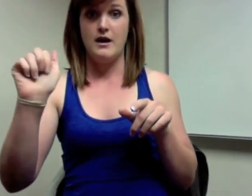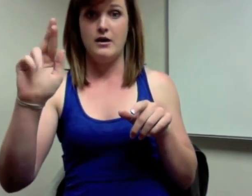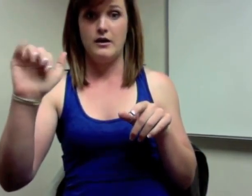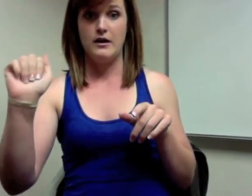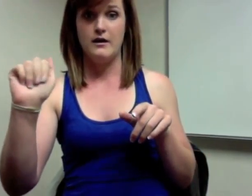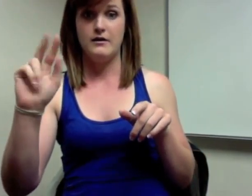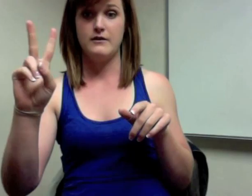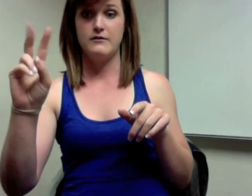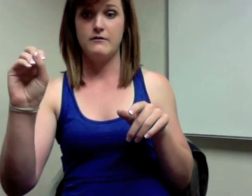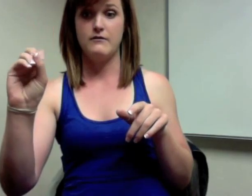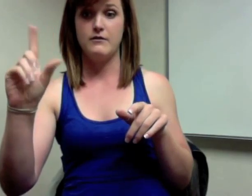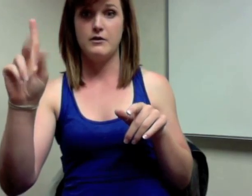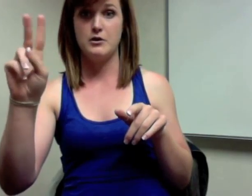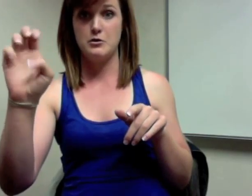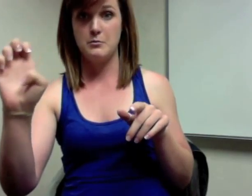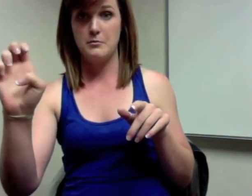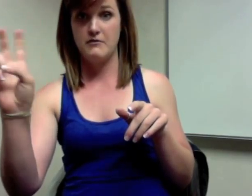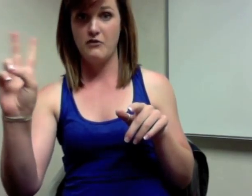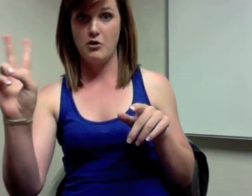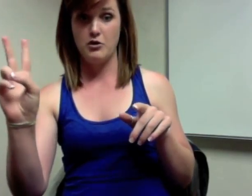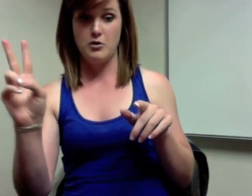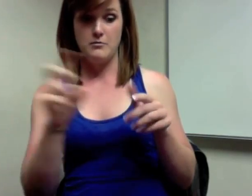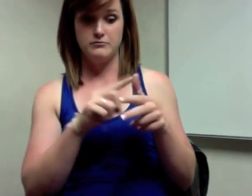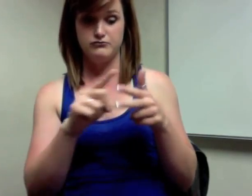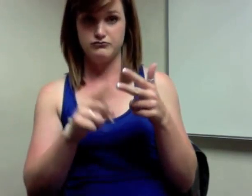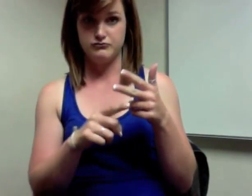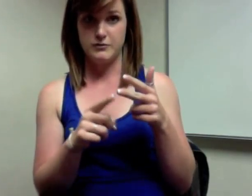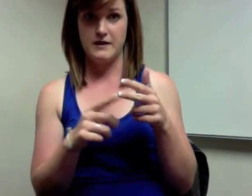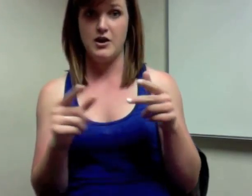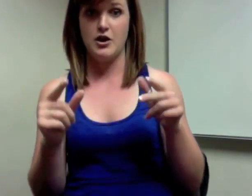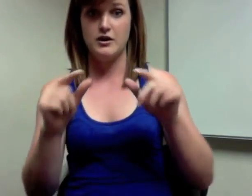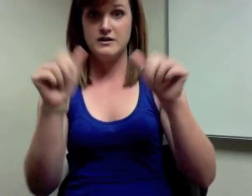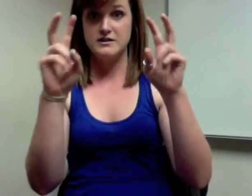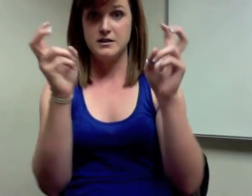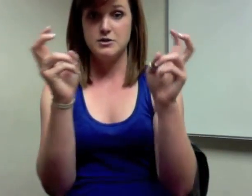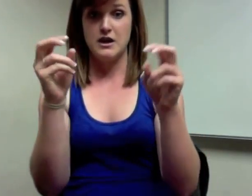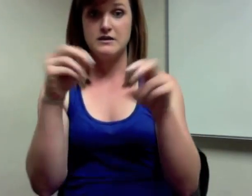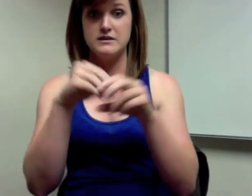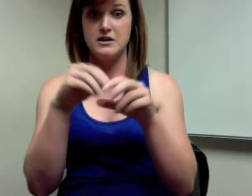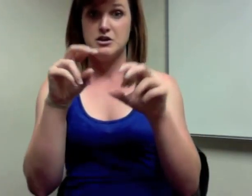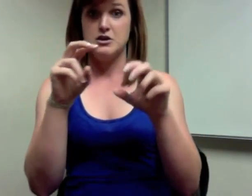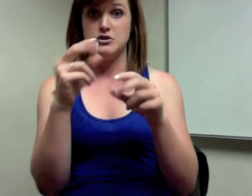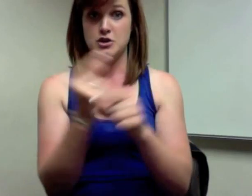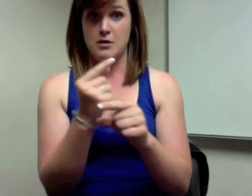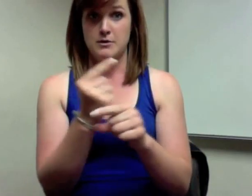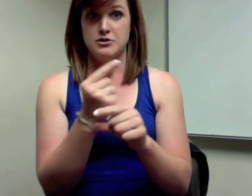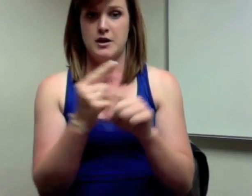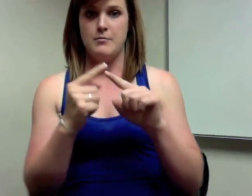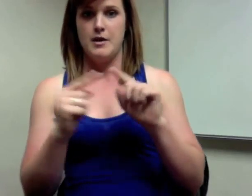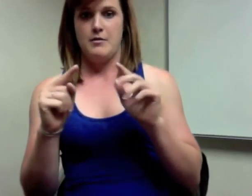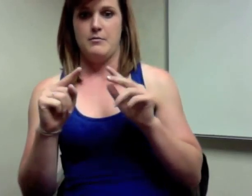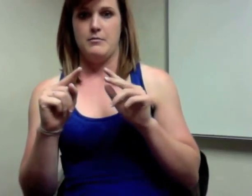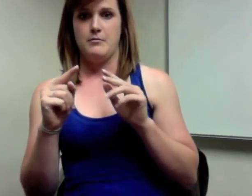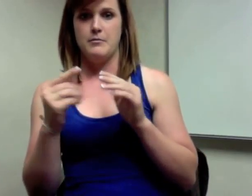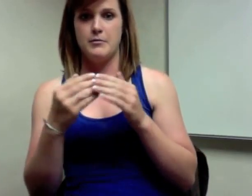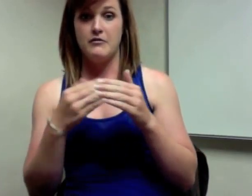geometry. And before we get too far into the lesson here, I would like to try to explain what these things mean